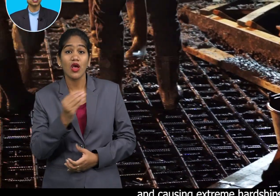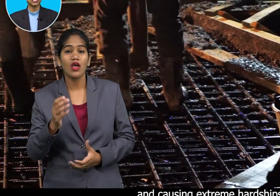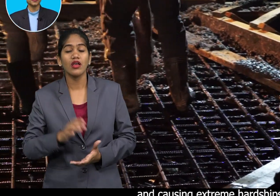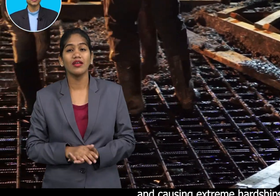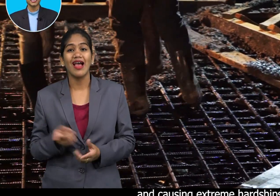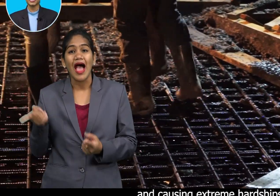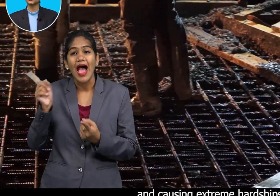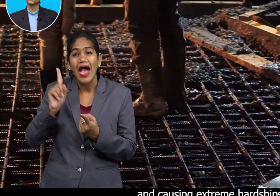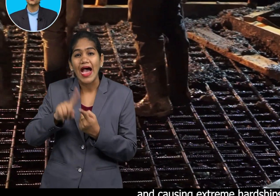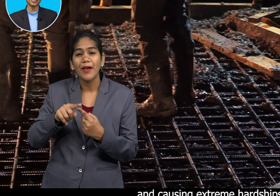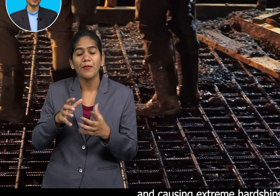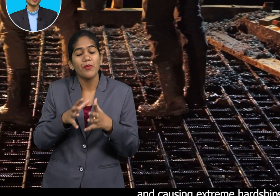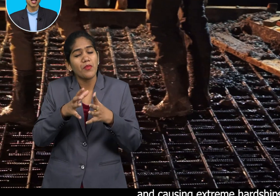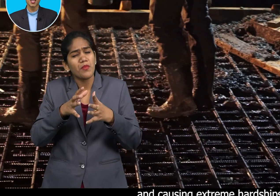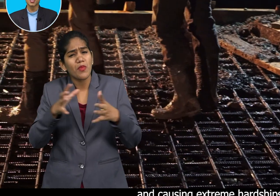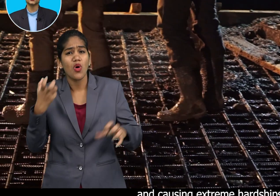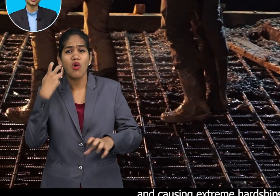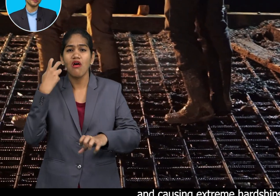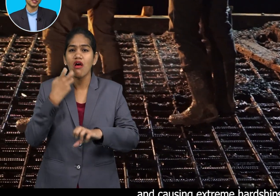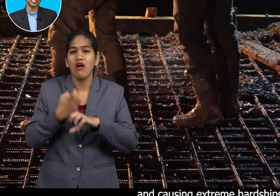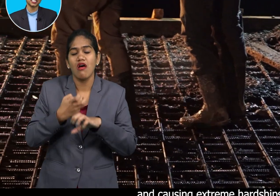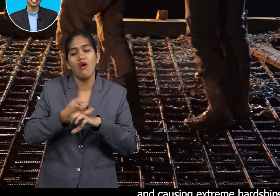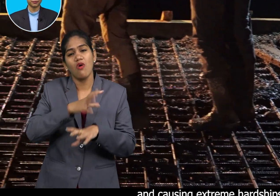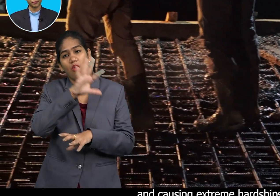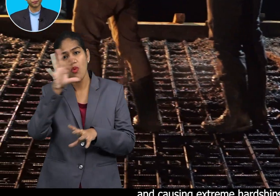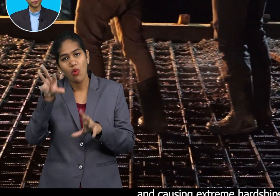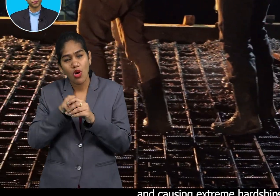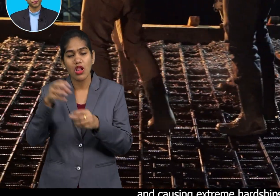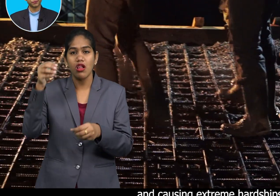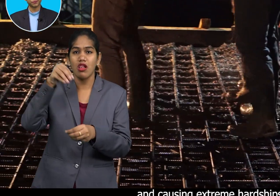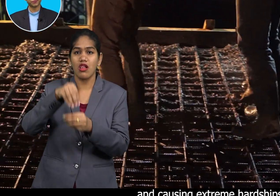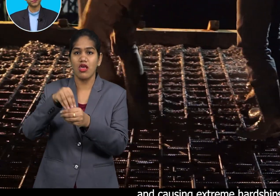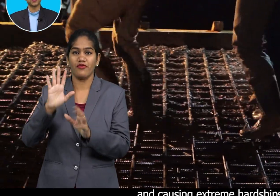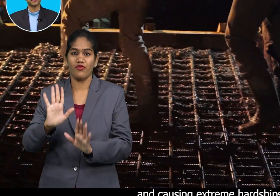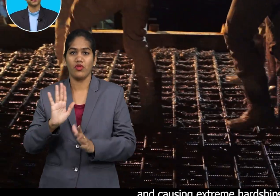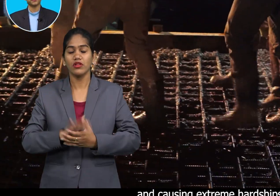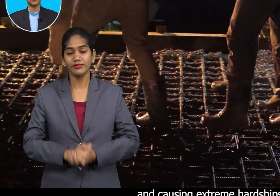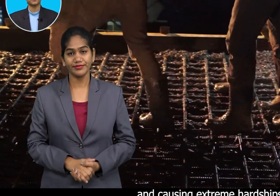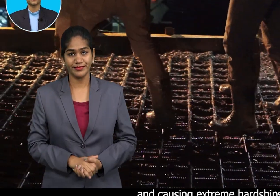And causing extreme hardships.